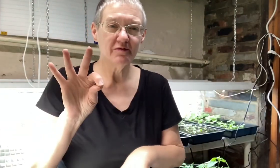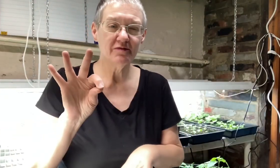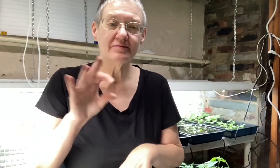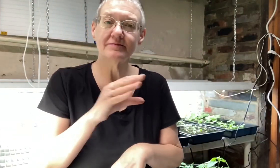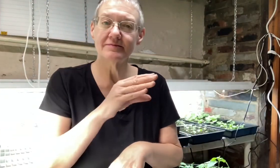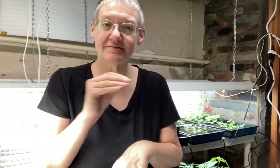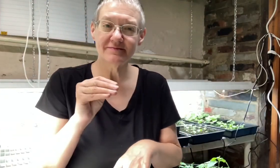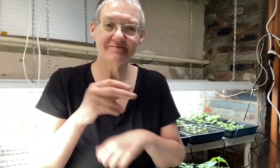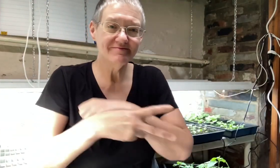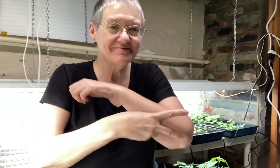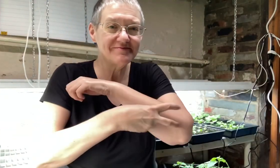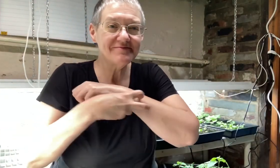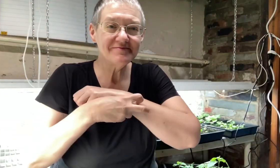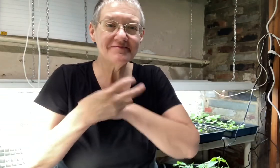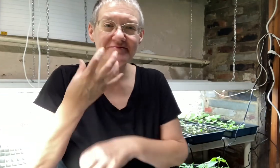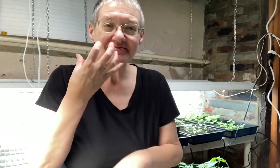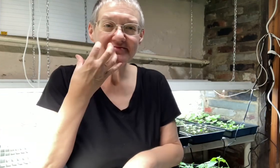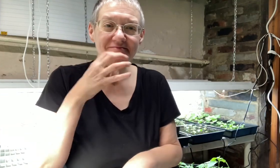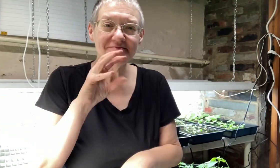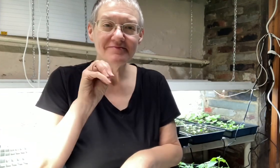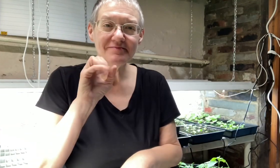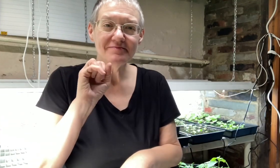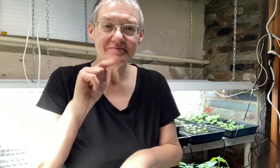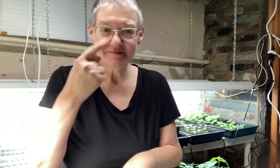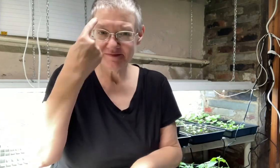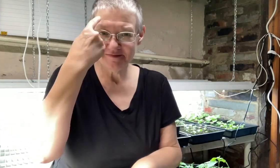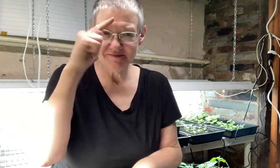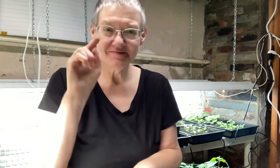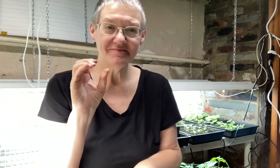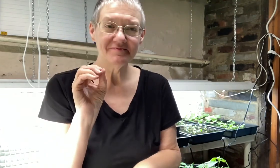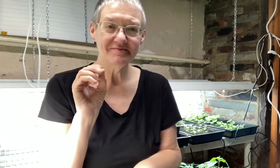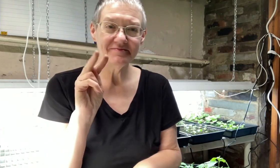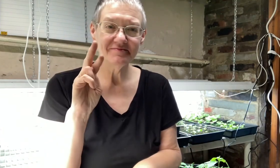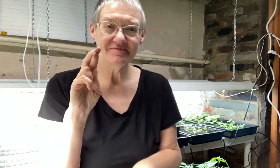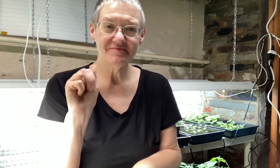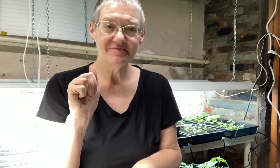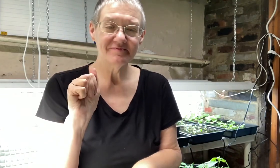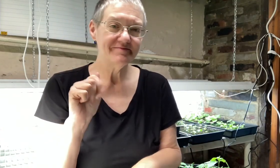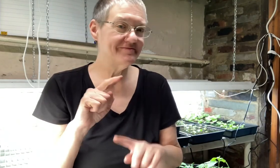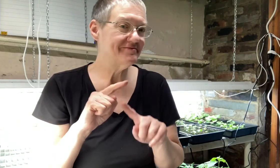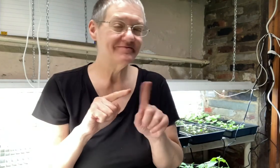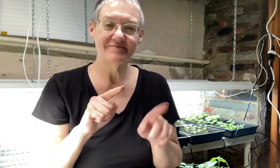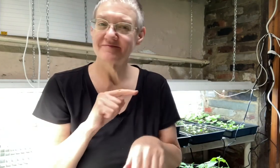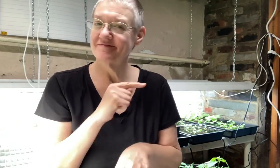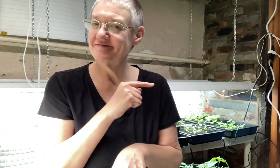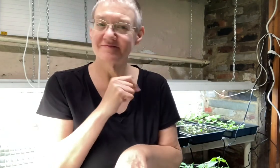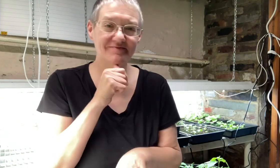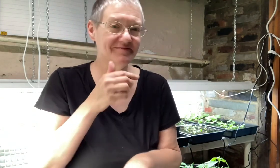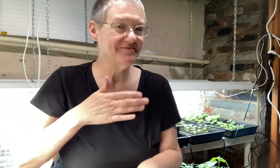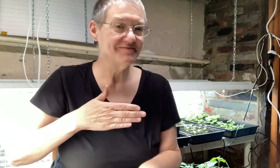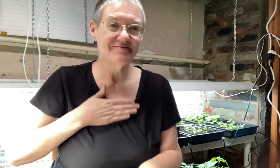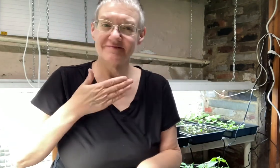After they germinated, I pulled them off the heat mat because I needed to steal it for the okra. But they were not